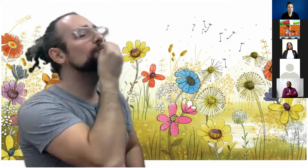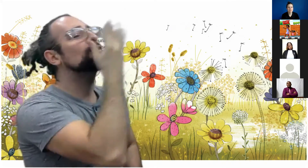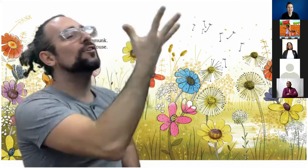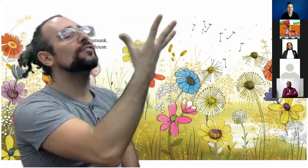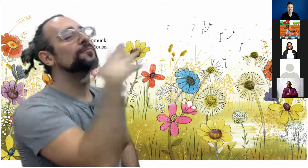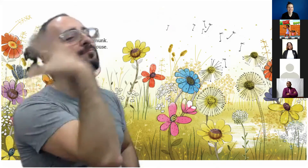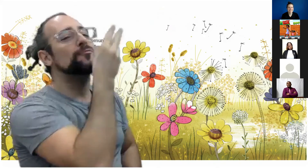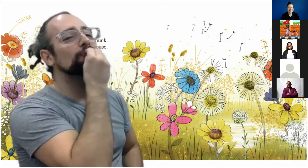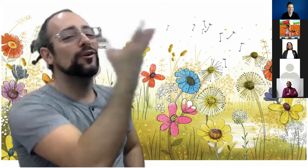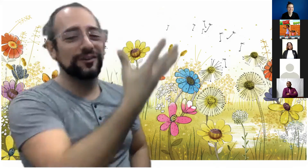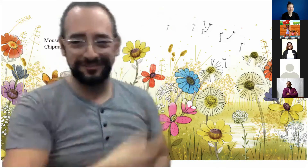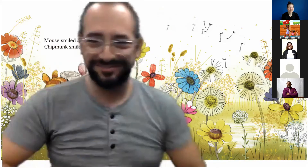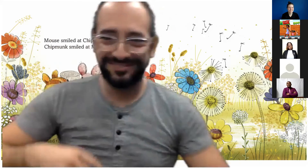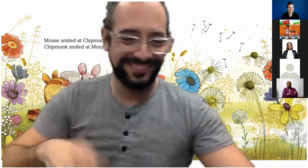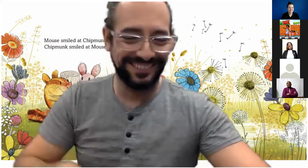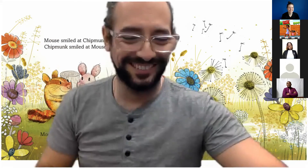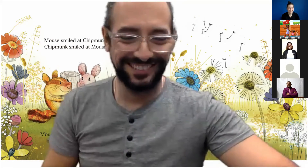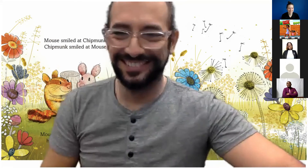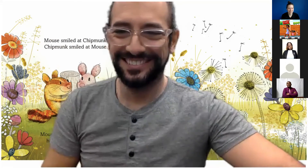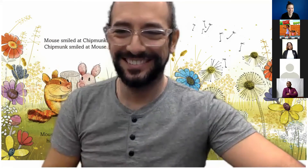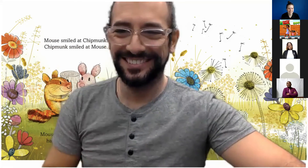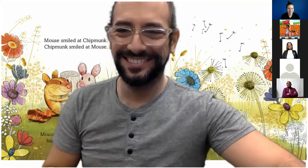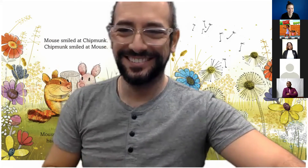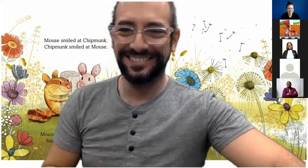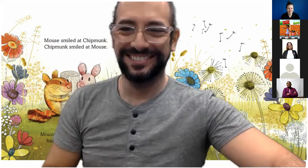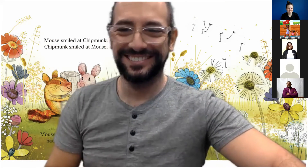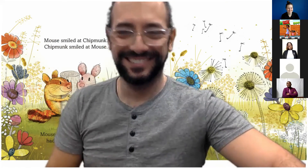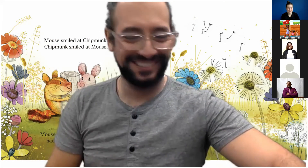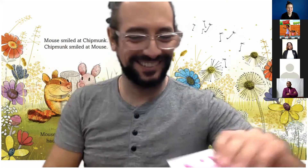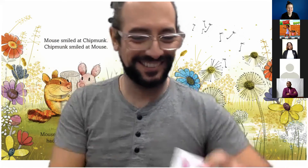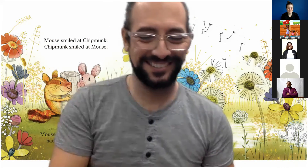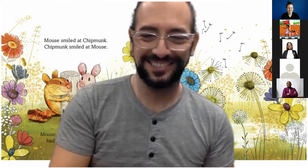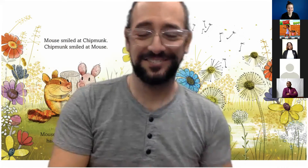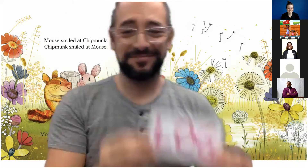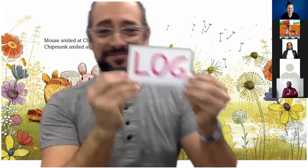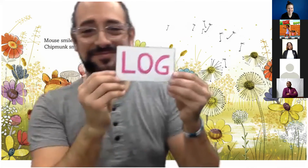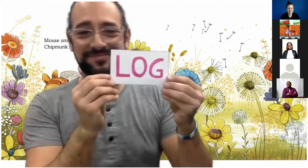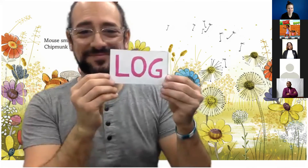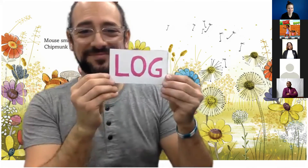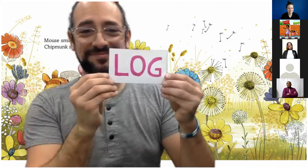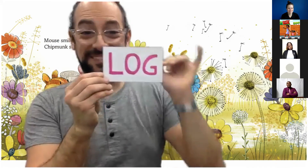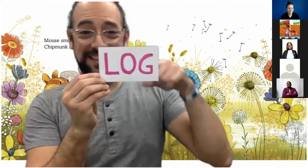Some people sign it like this. A little extra flourish.